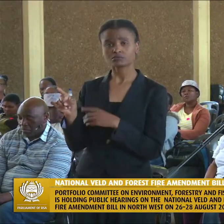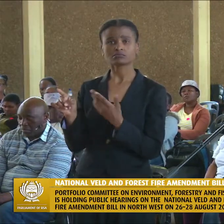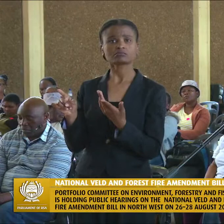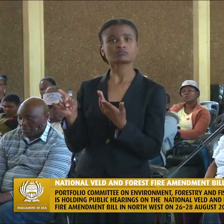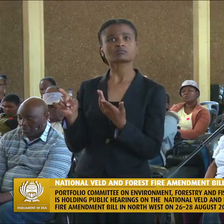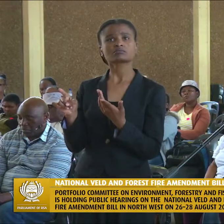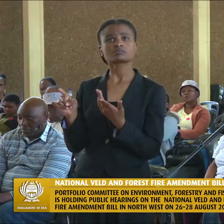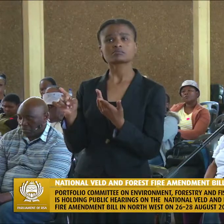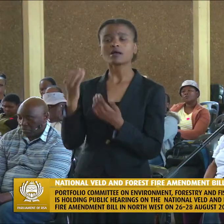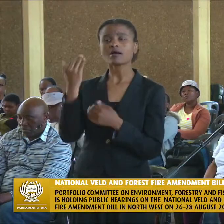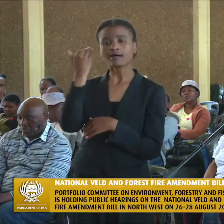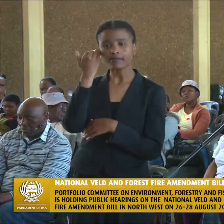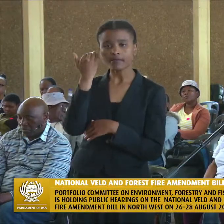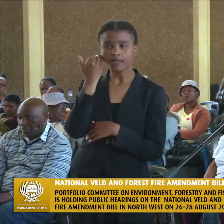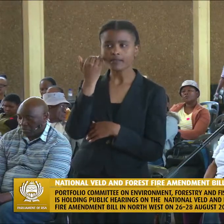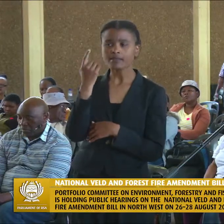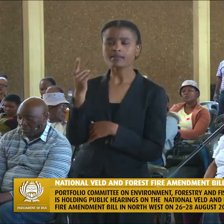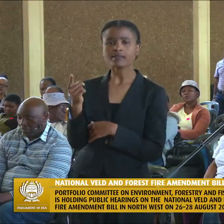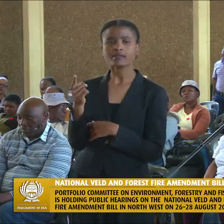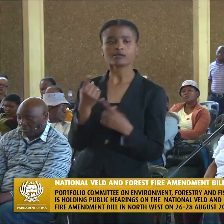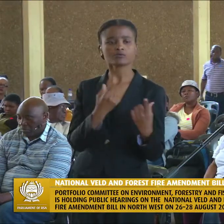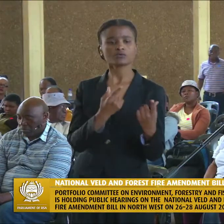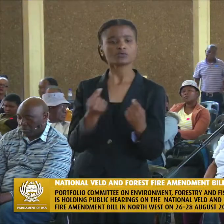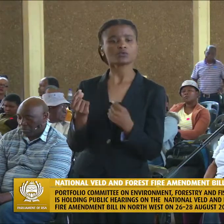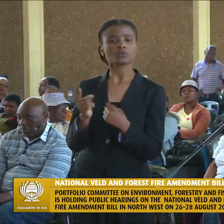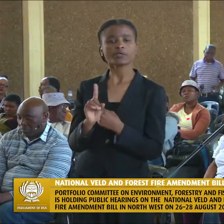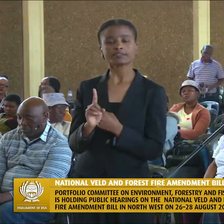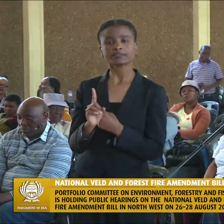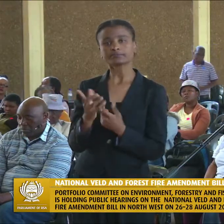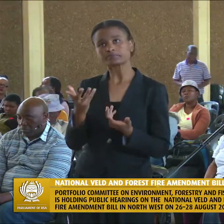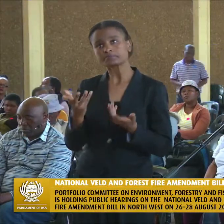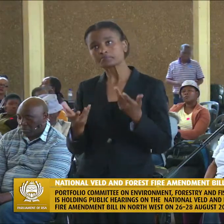government to see to it that people